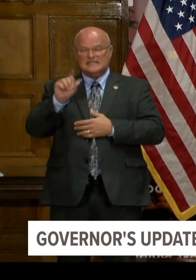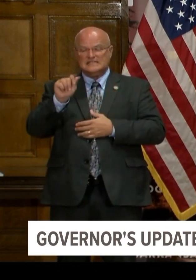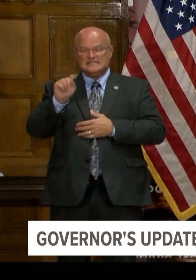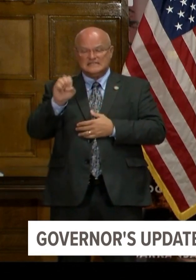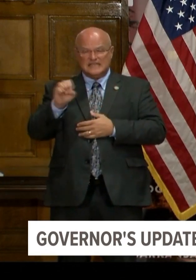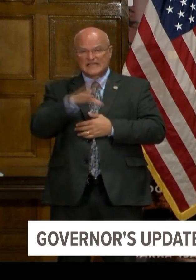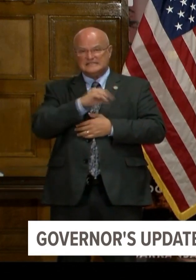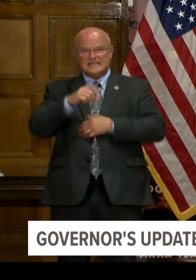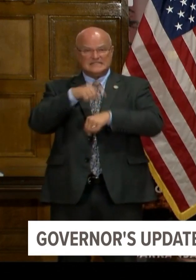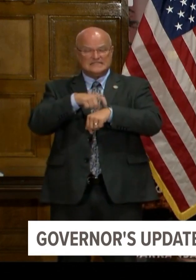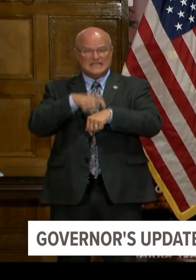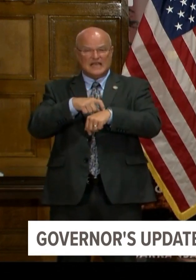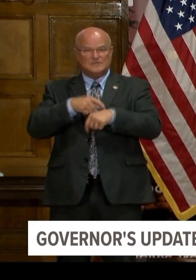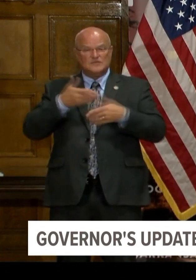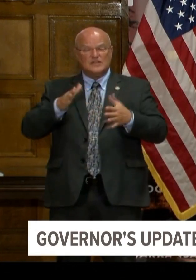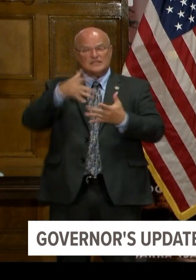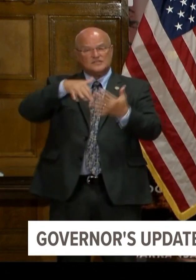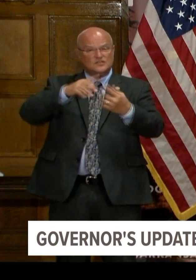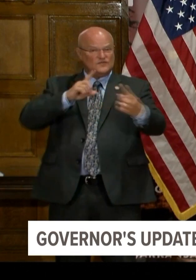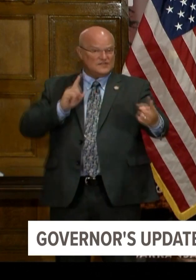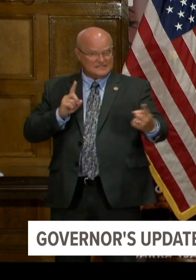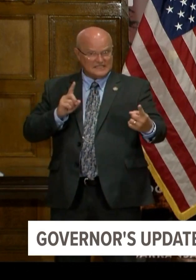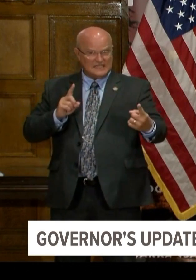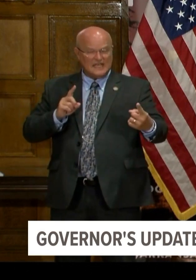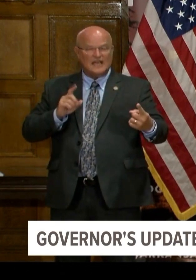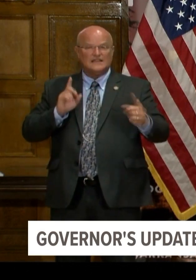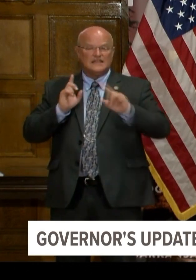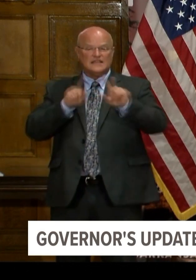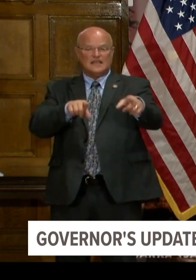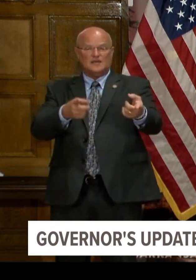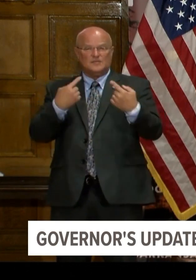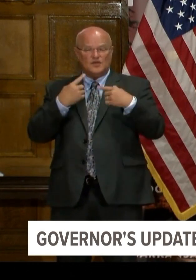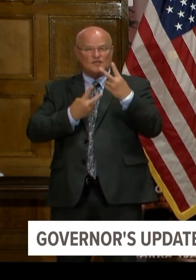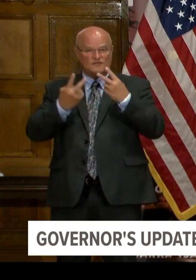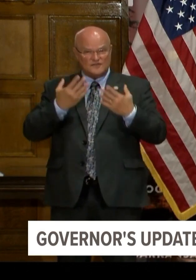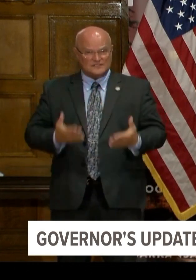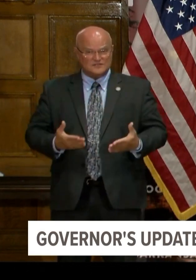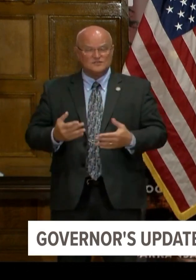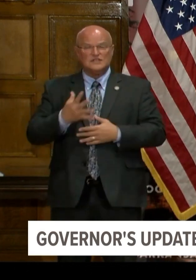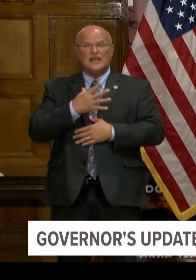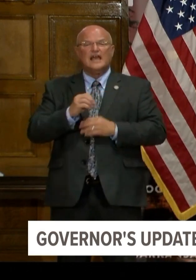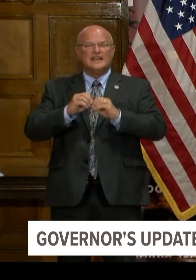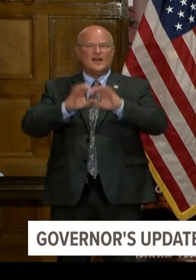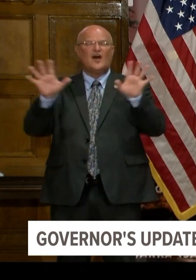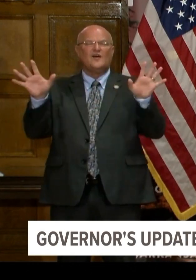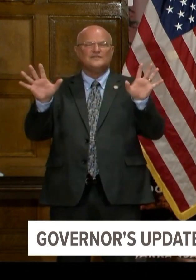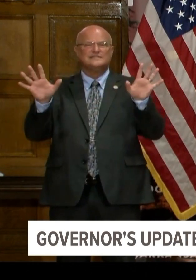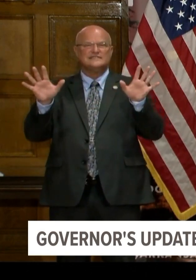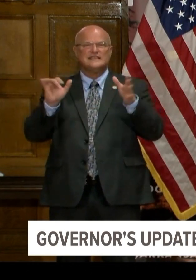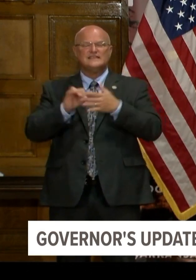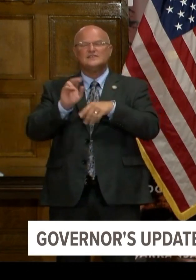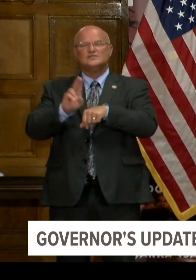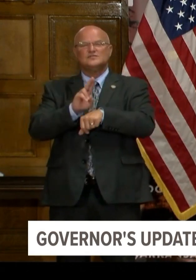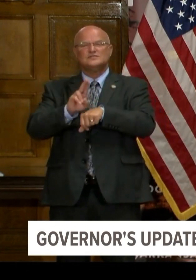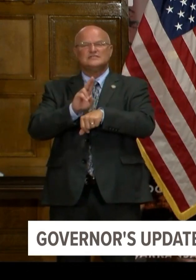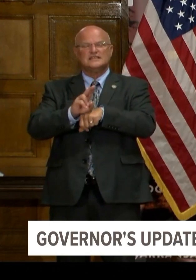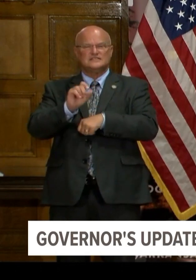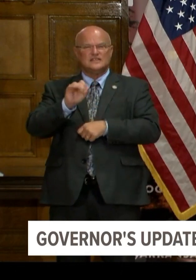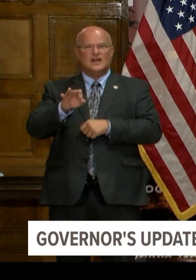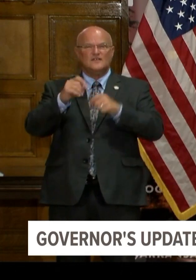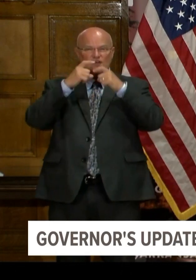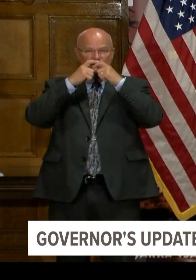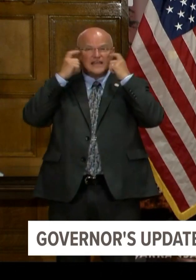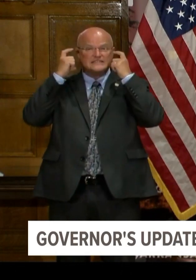for distancing of visitors at our facilities, and obviously the utilization of